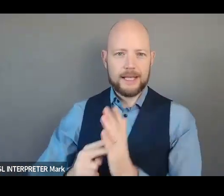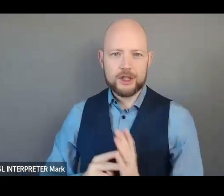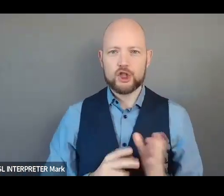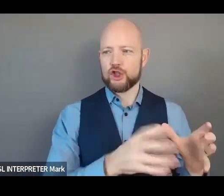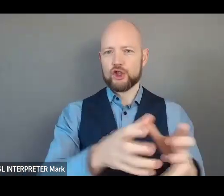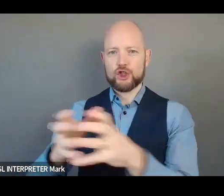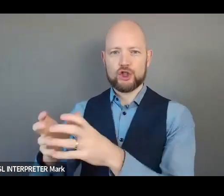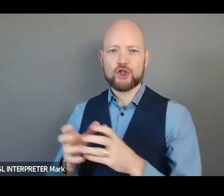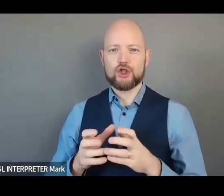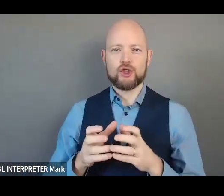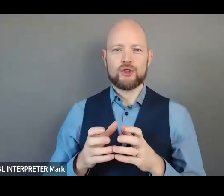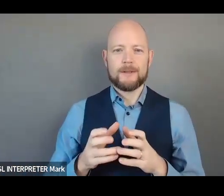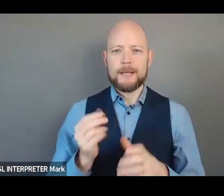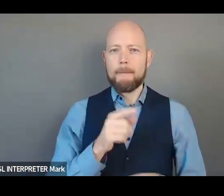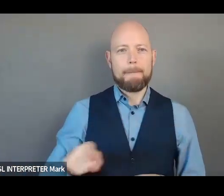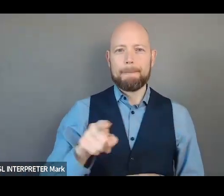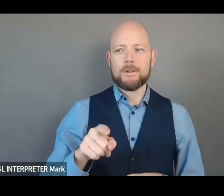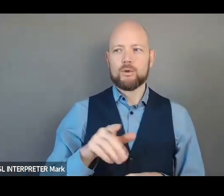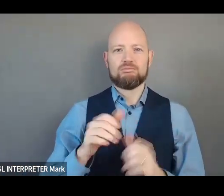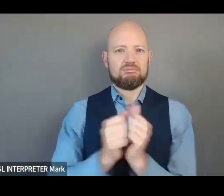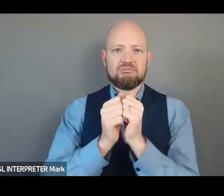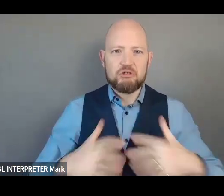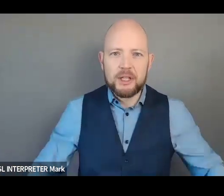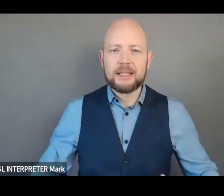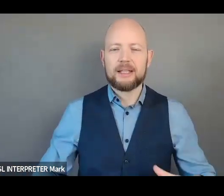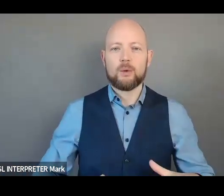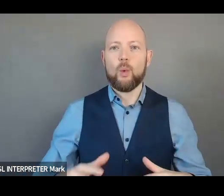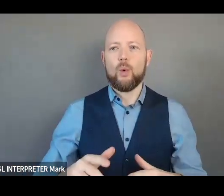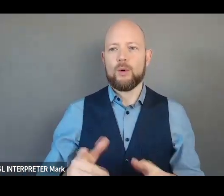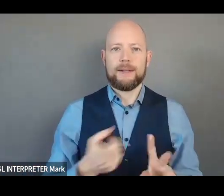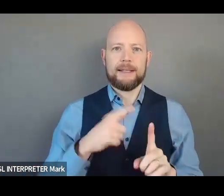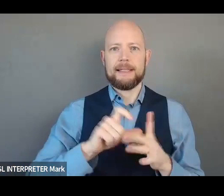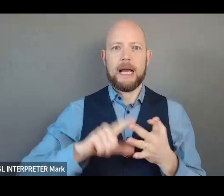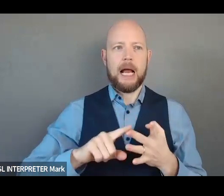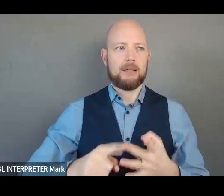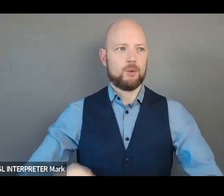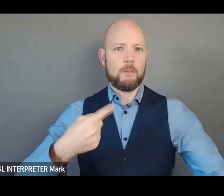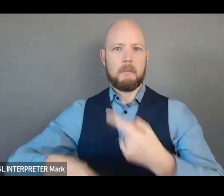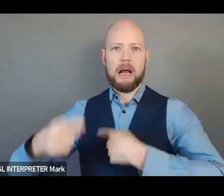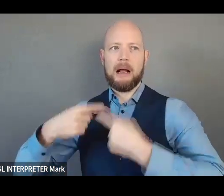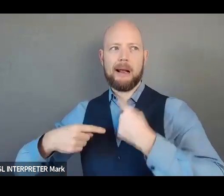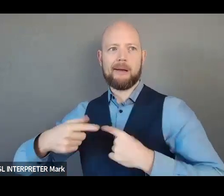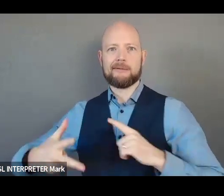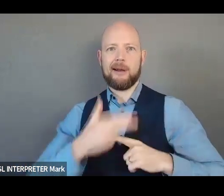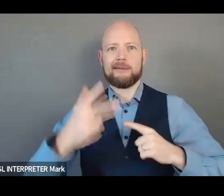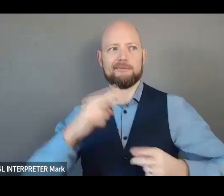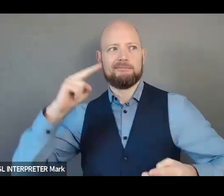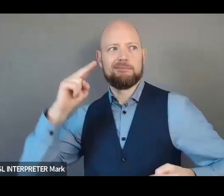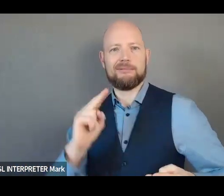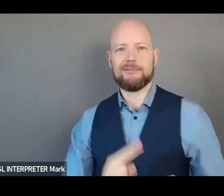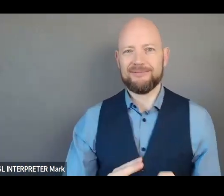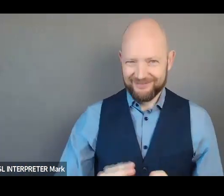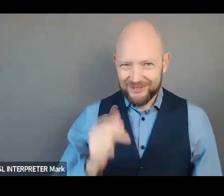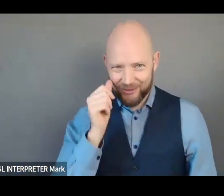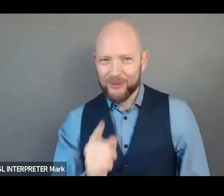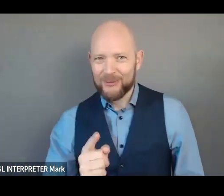not immune in the sense that there's been a kind of, let's roll back on a lot of these issues. And I don't think a lot of consideration has been of what the effect